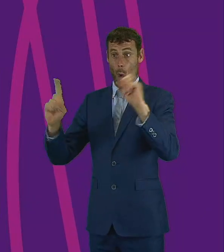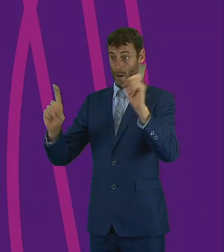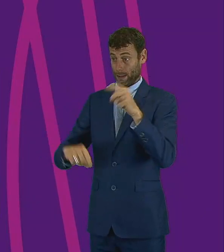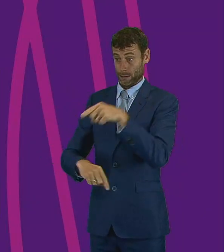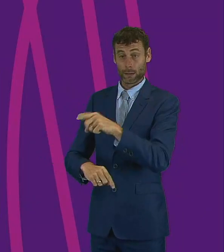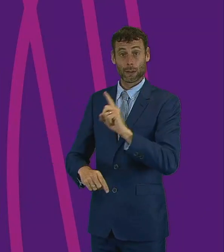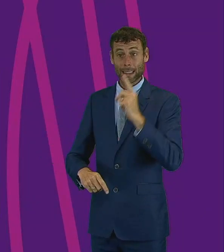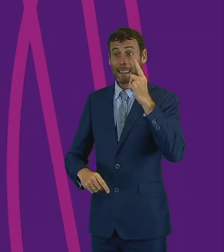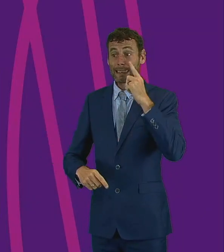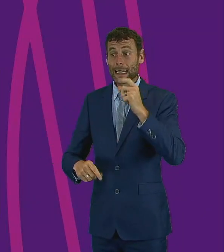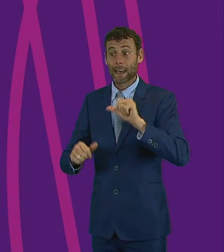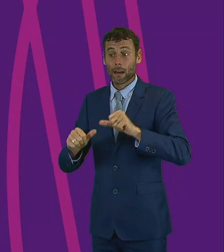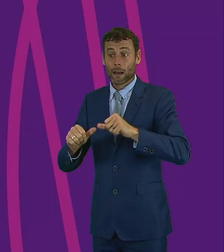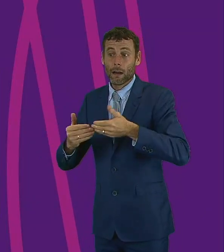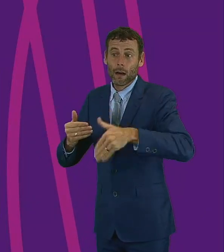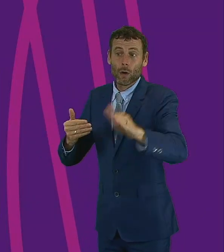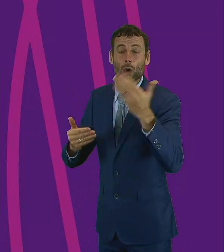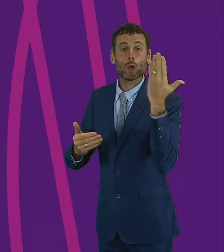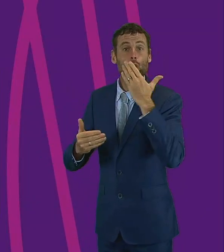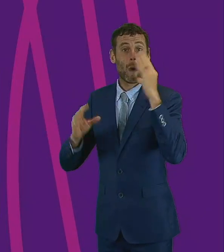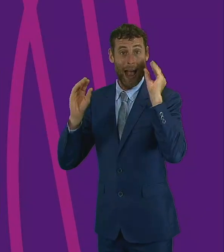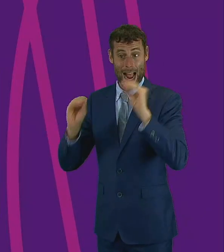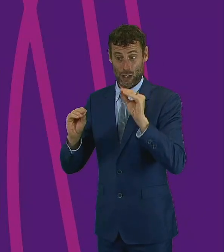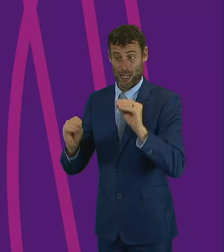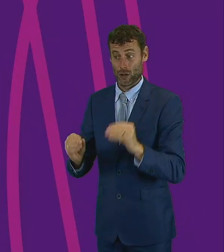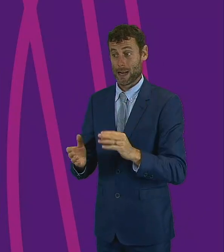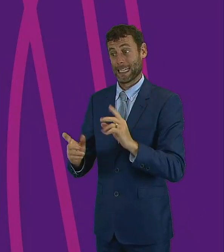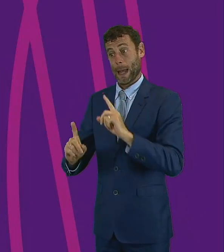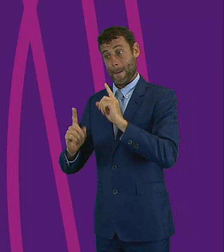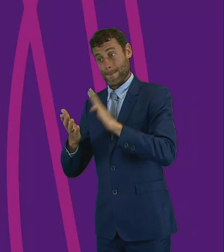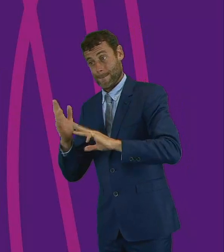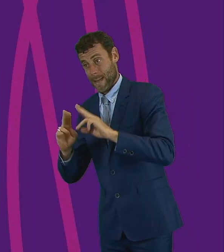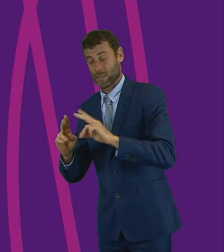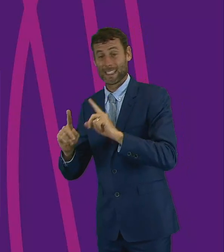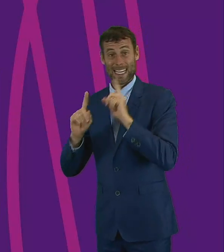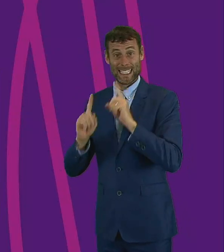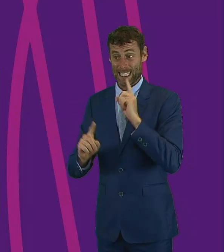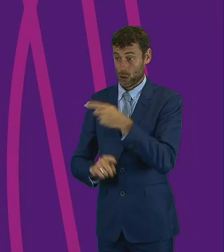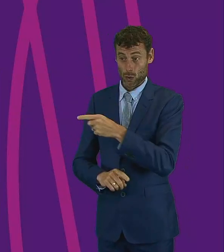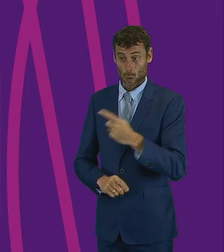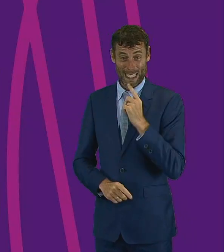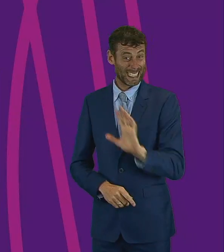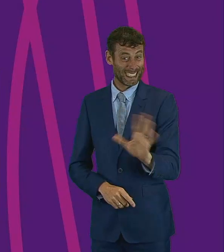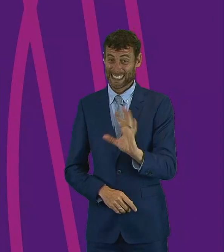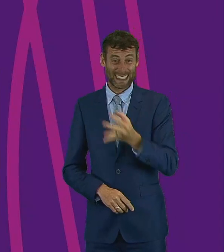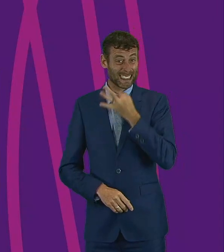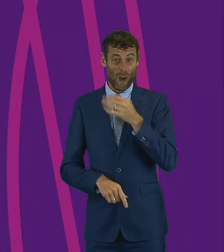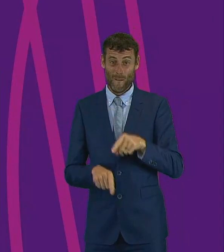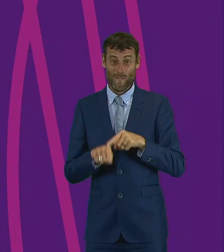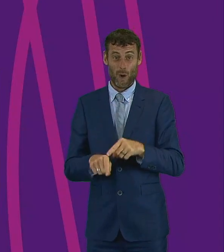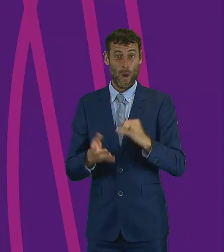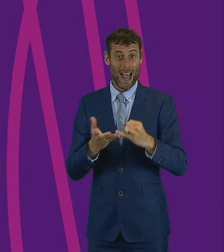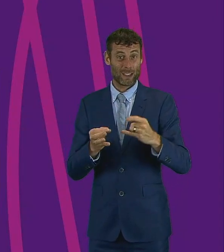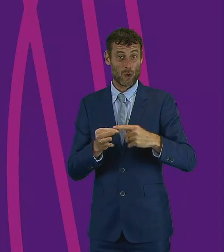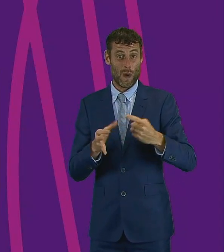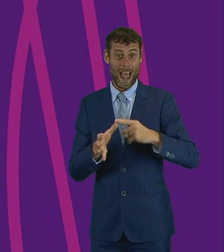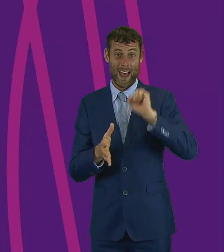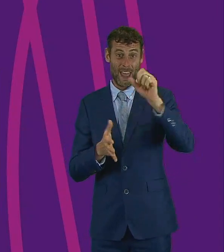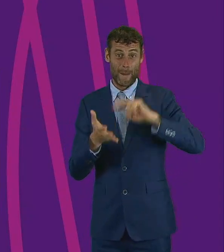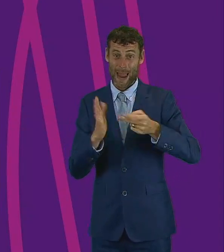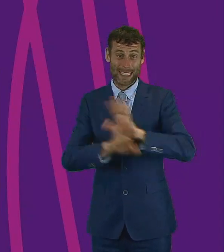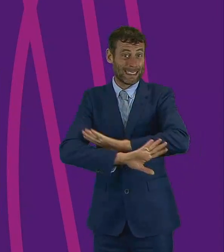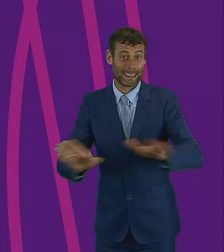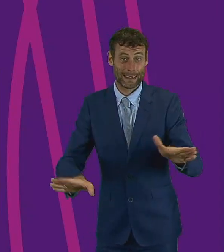are parents, there are pupils, there are teachers who have all sounded an alarm about the SQA's plans. Shouldn't that be her focus? First